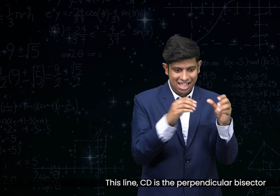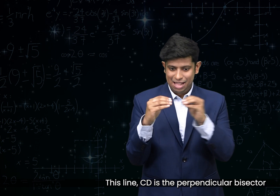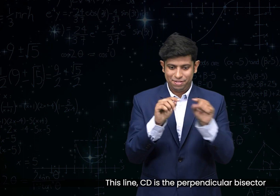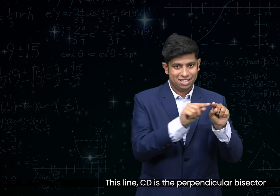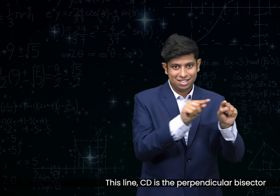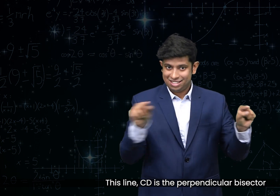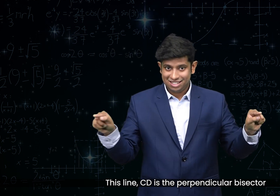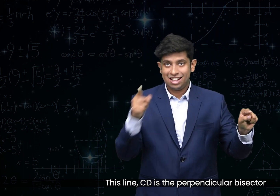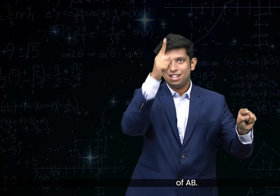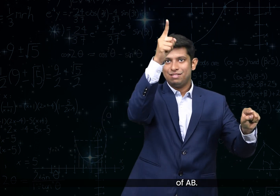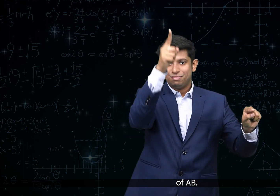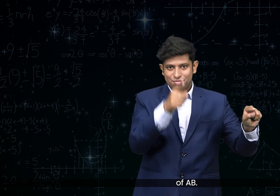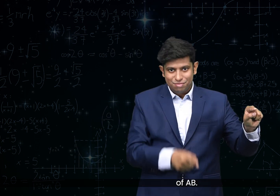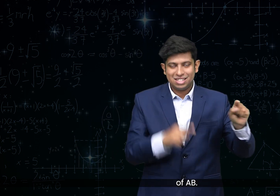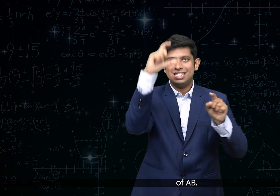the perpendicular bisector of AB.